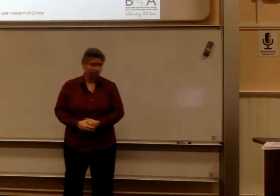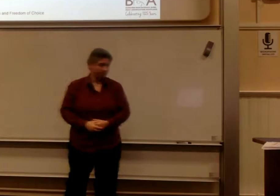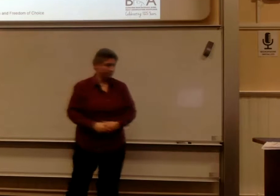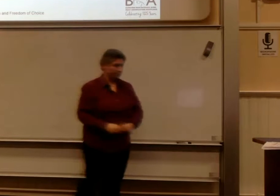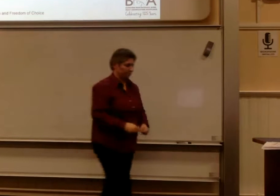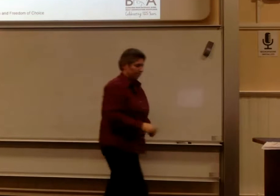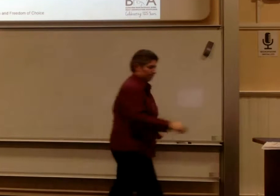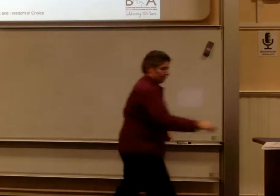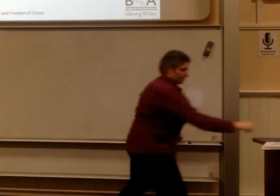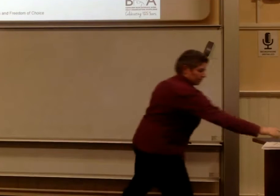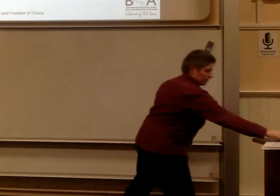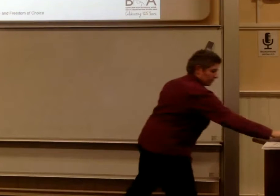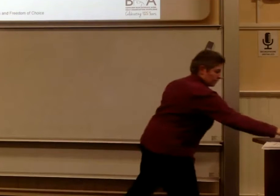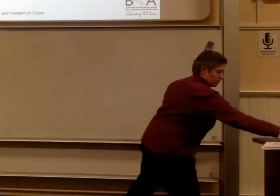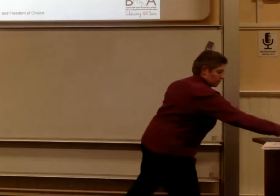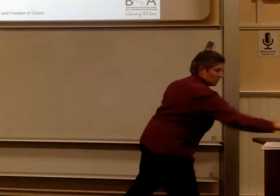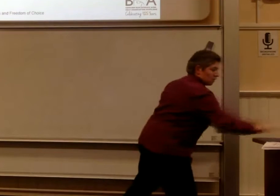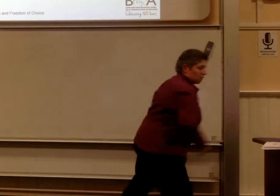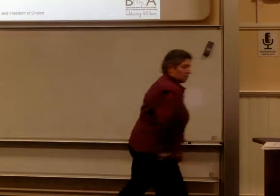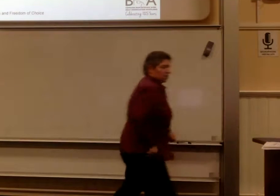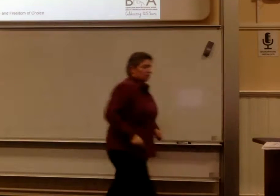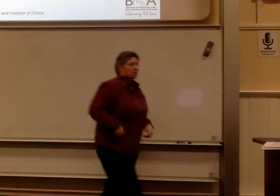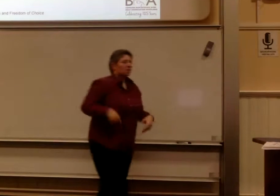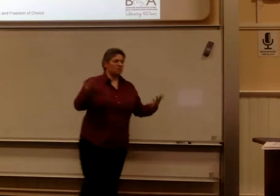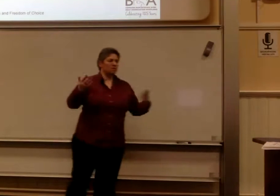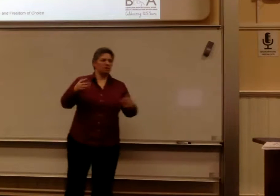we have those main pillars.